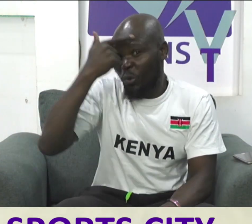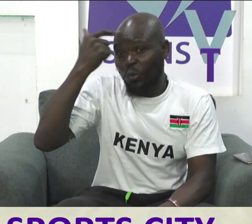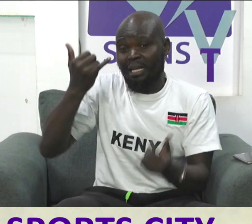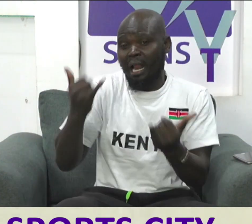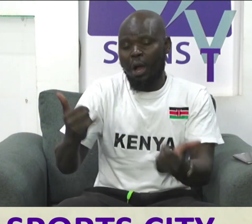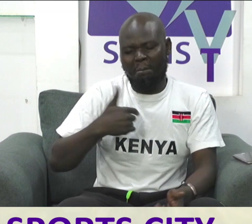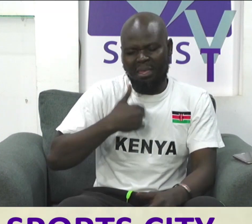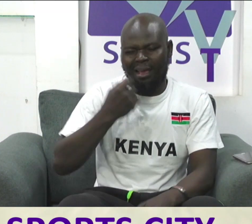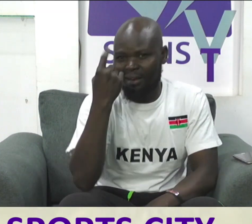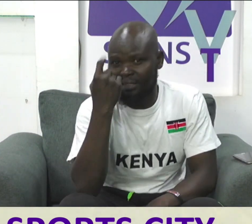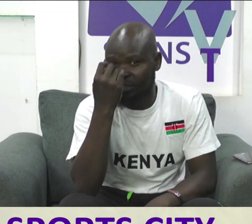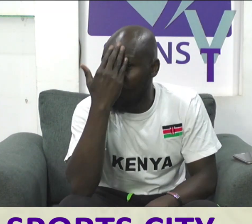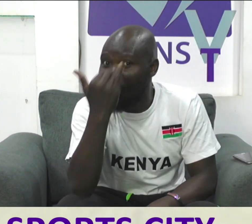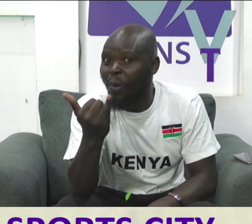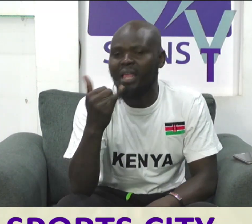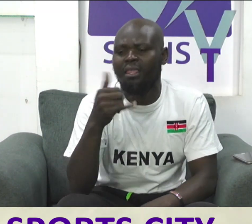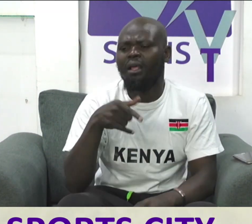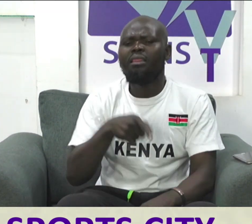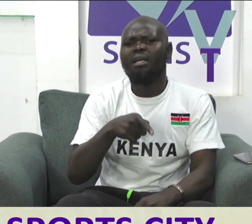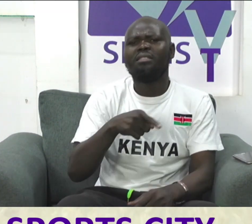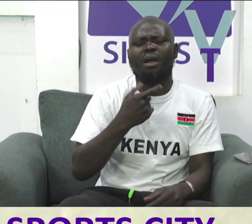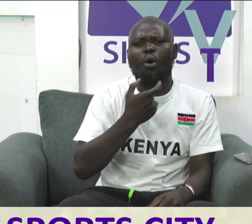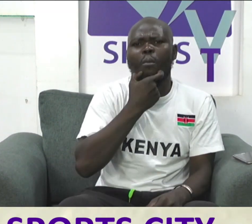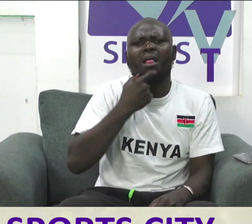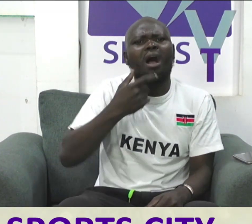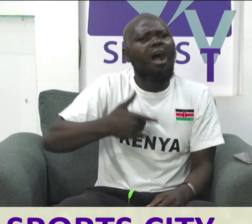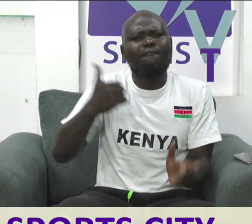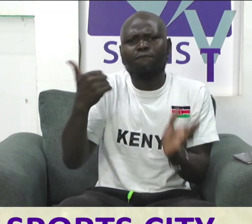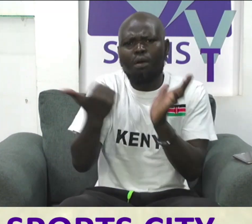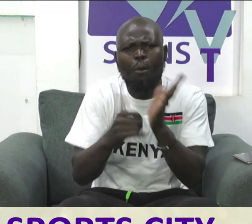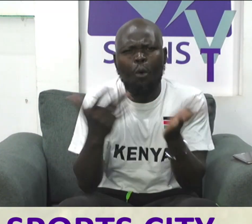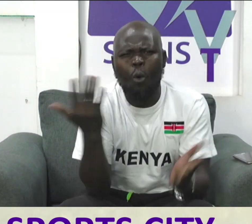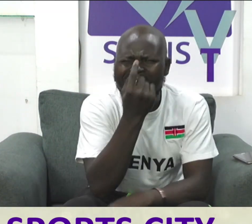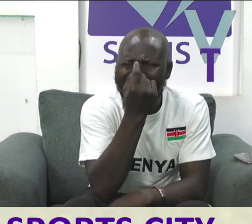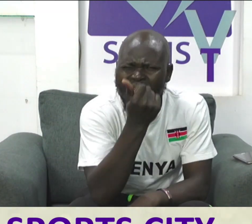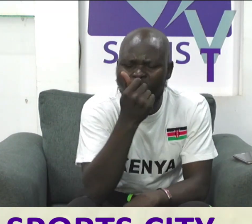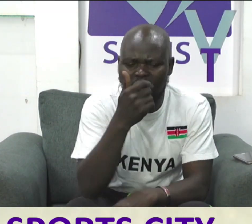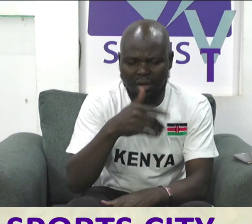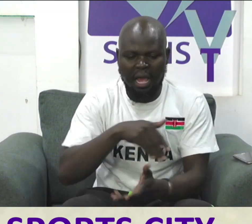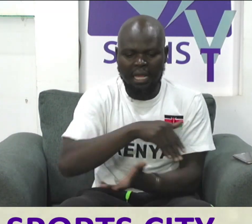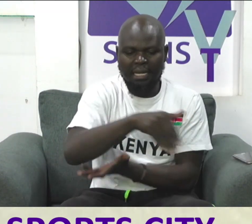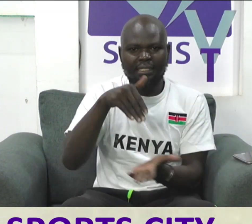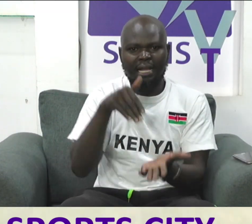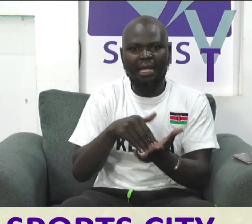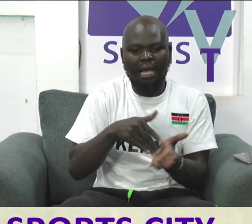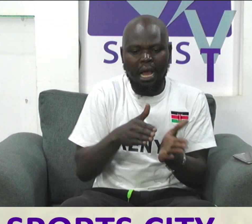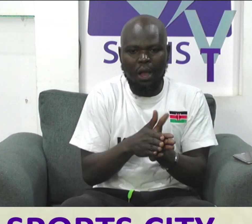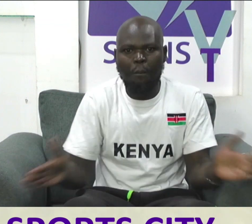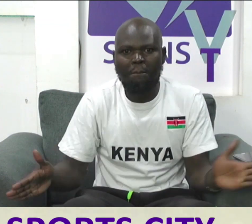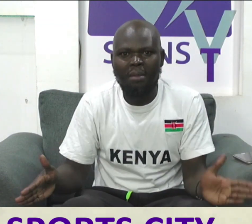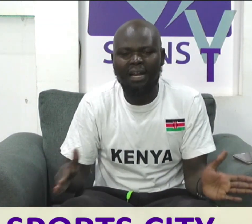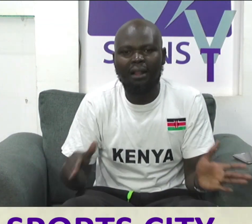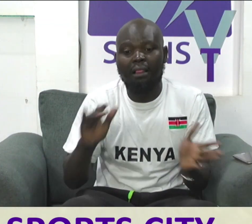So that means that Gor Mahia still has an opportunity of going back on the top of the table.